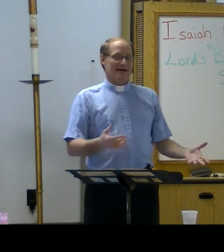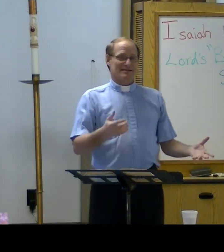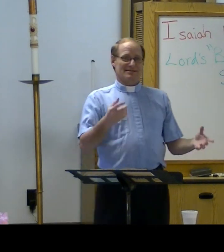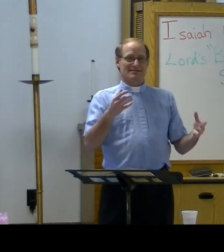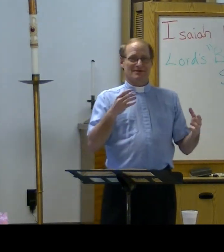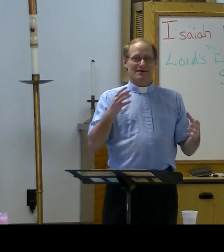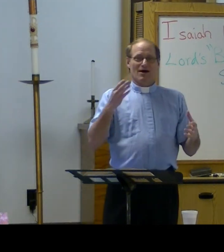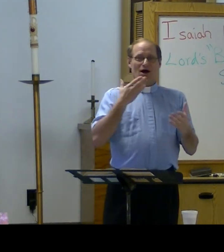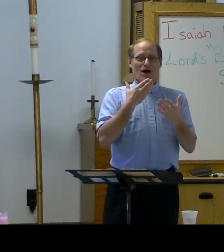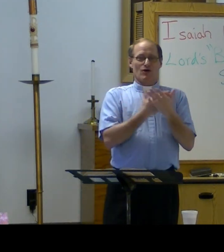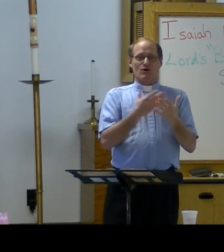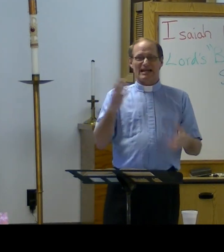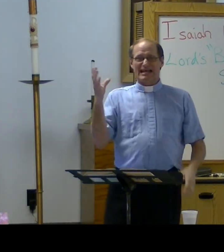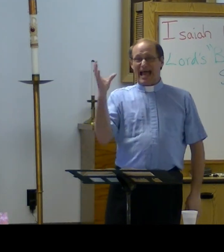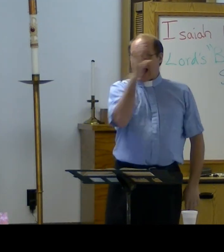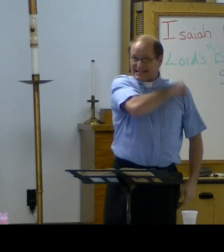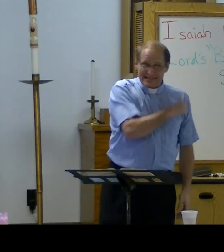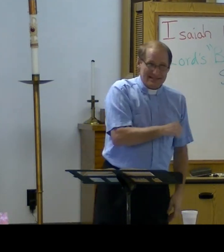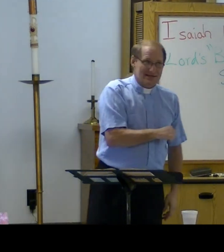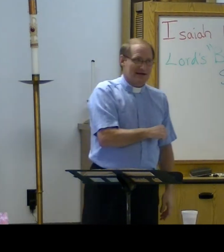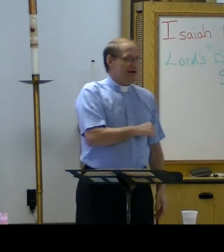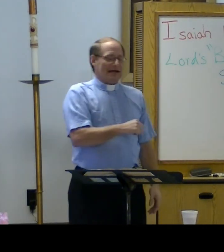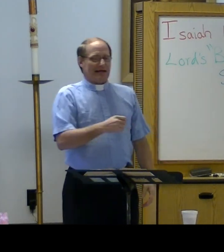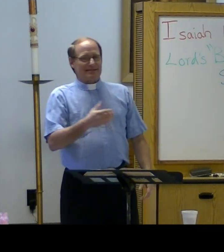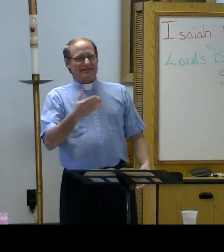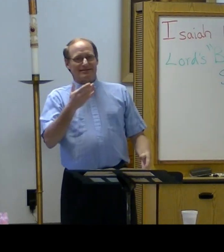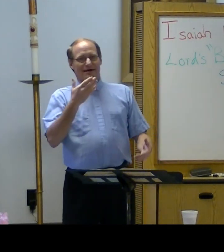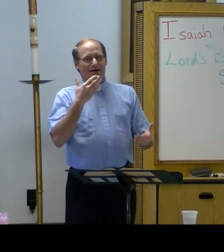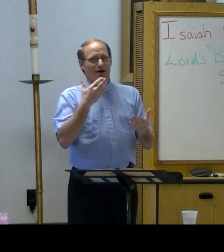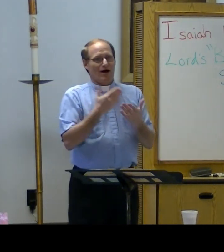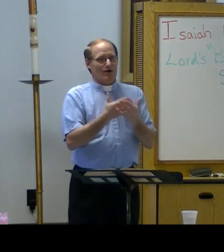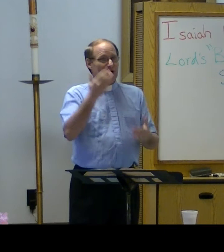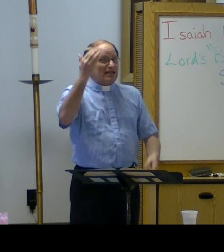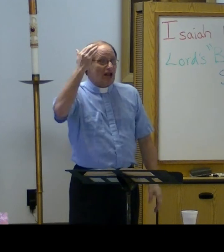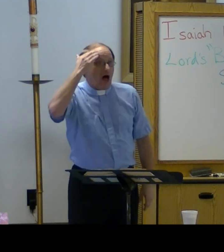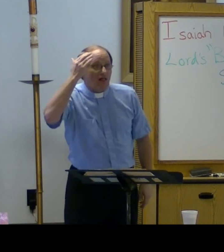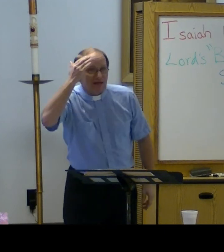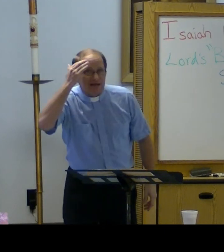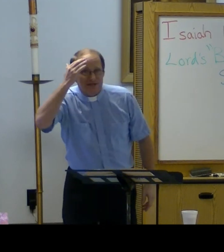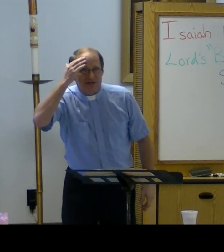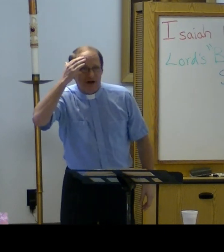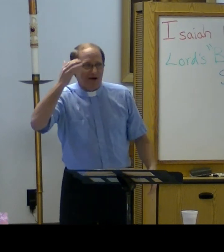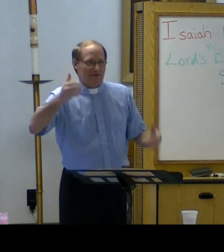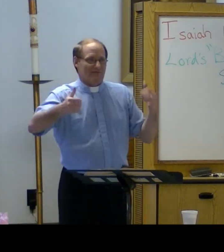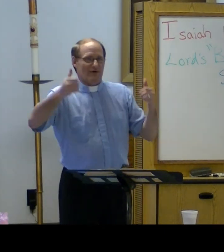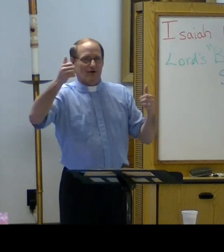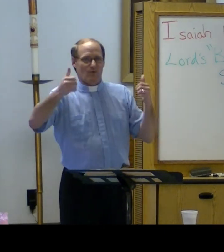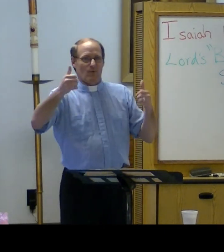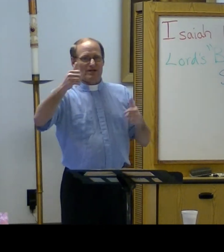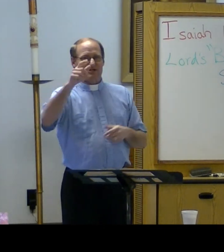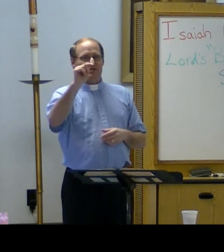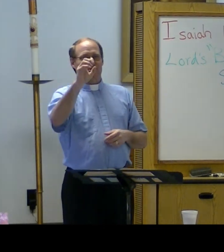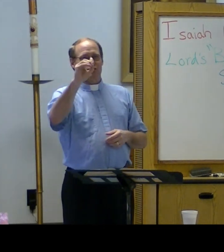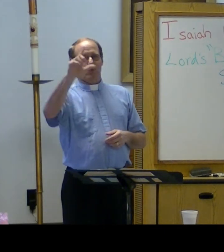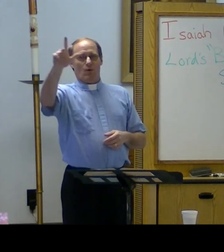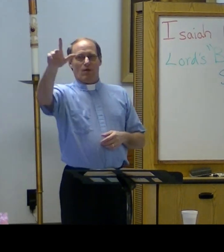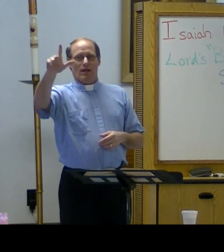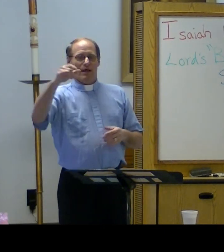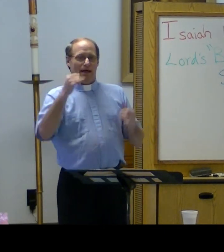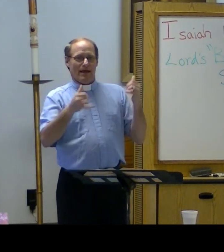It's a good guess. It's a good knowledge of which tool